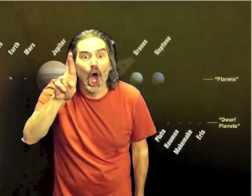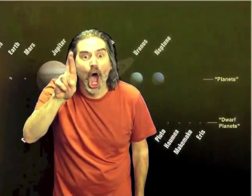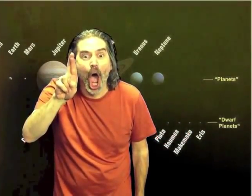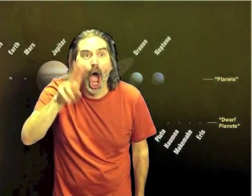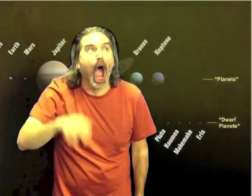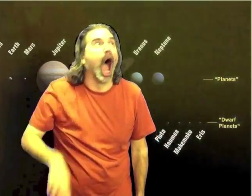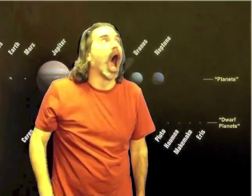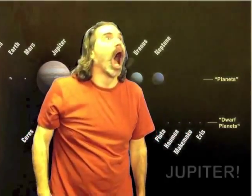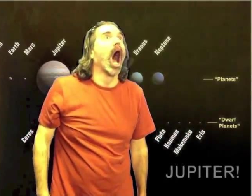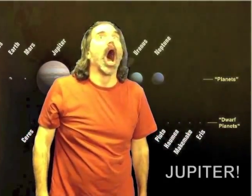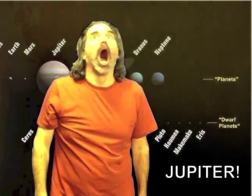Jupiter.